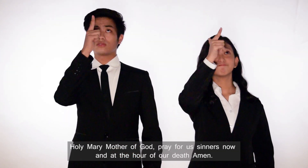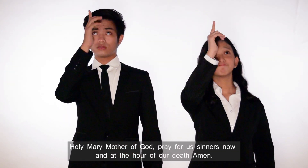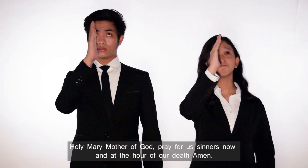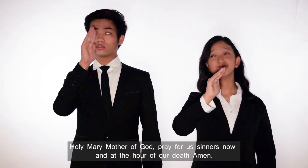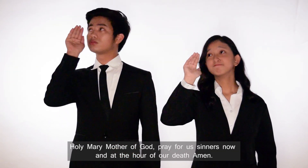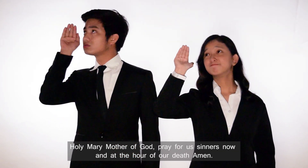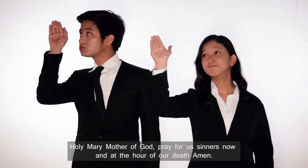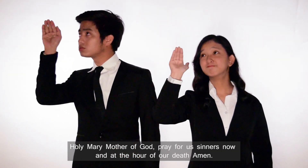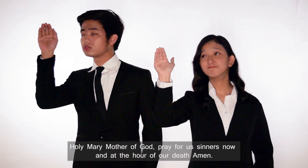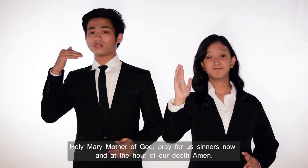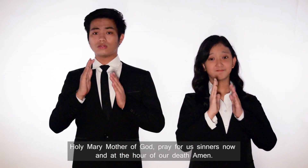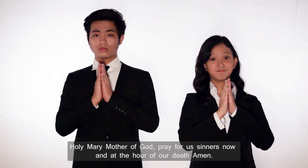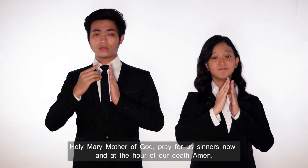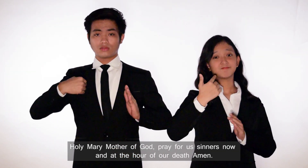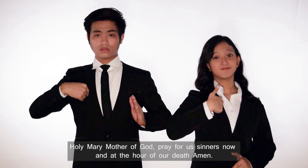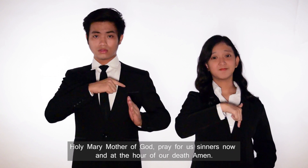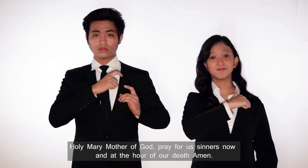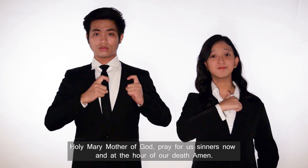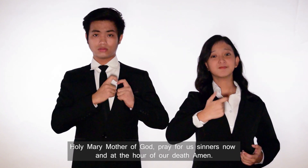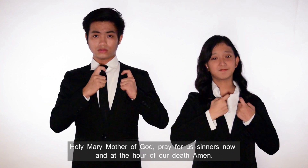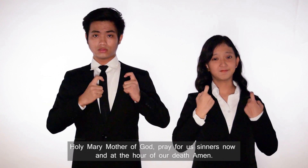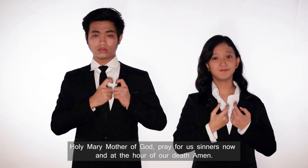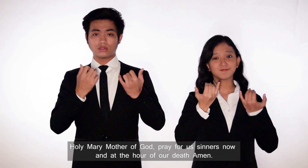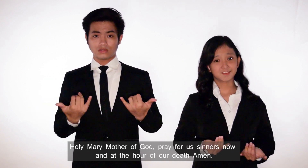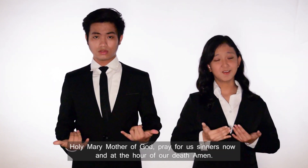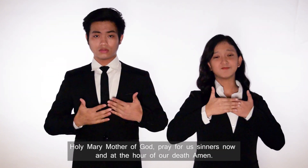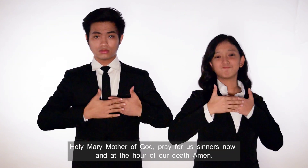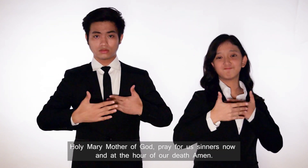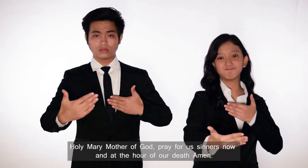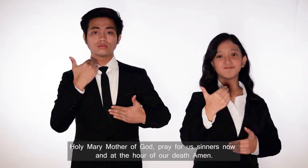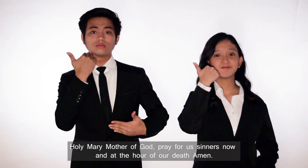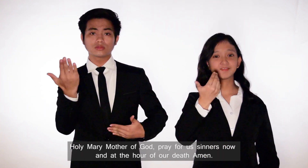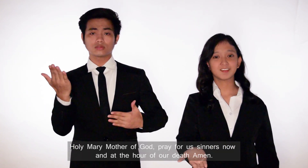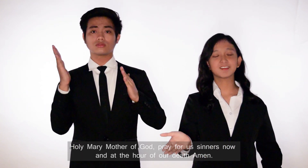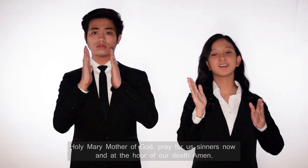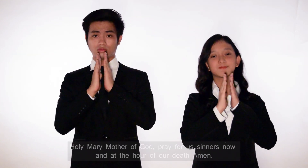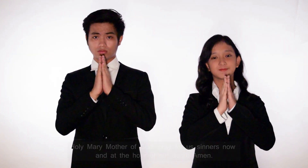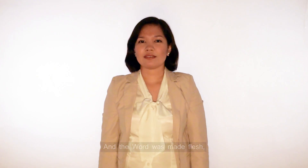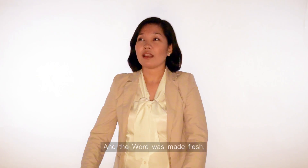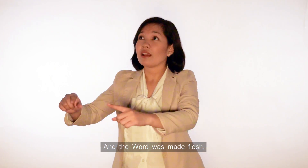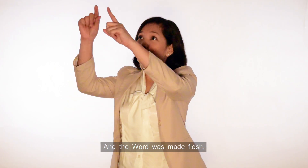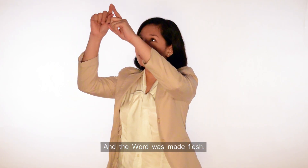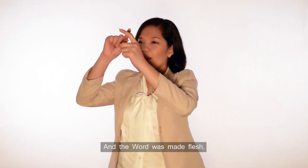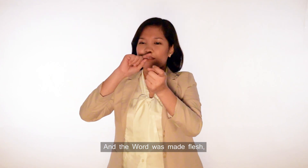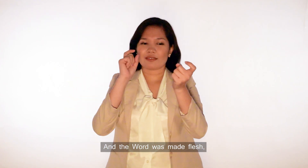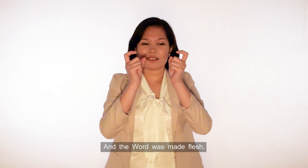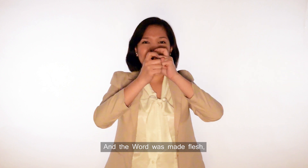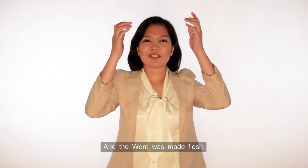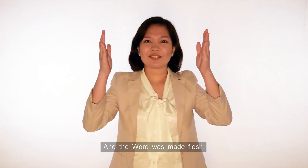God, pray for us sinners, now and at the hour of our death. Amen. And the Word was made